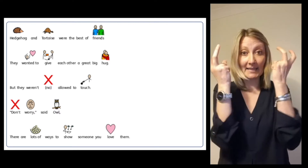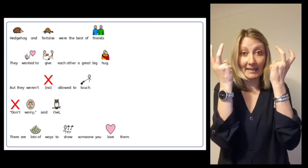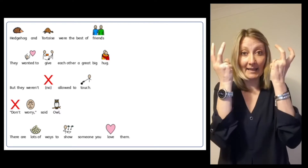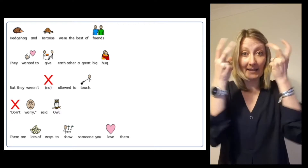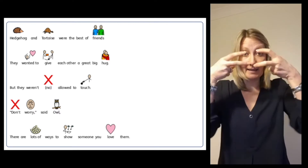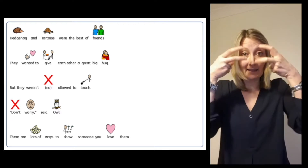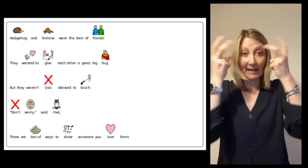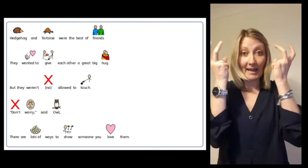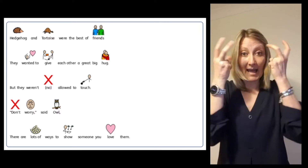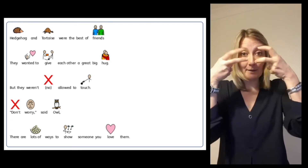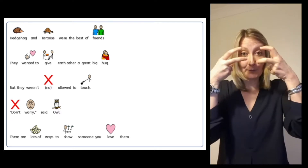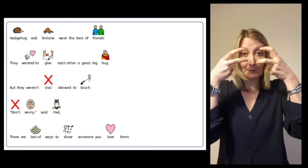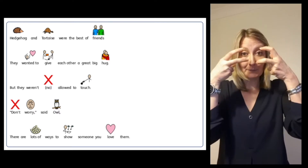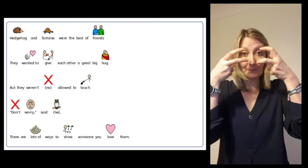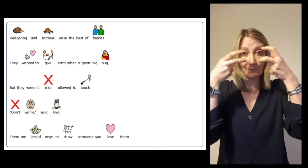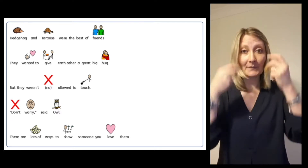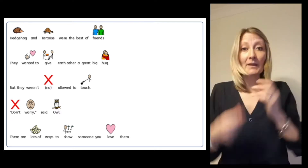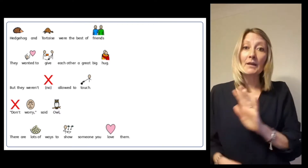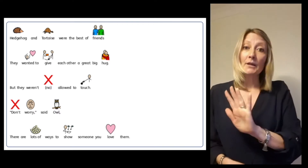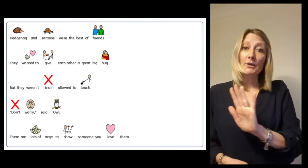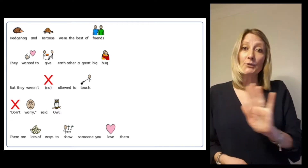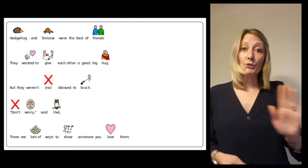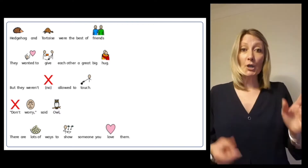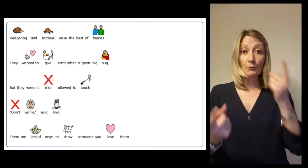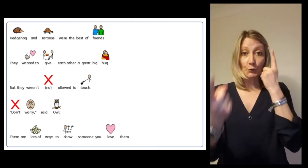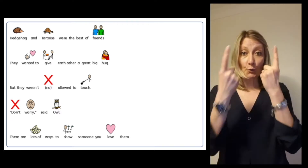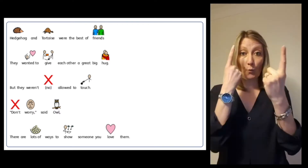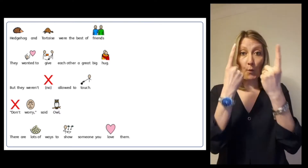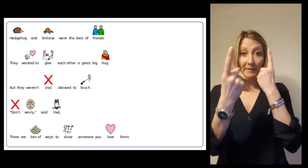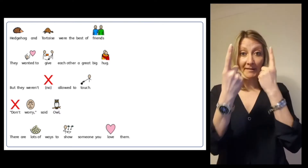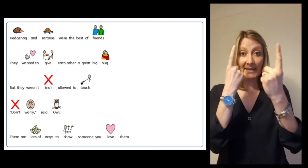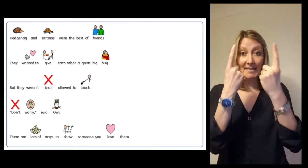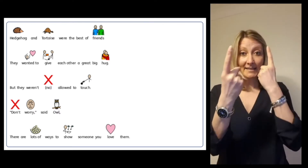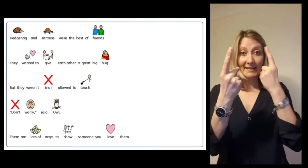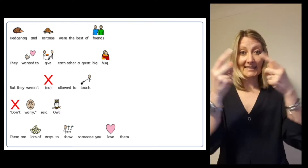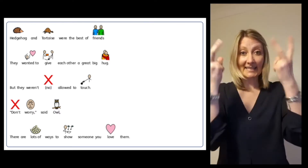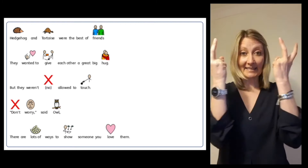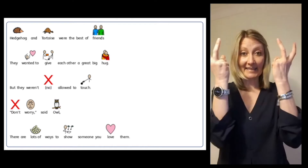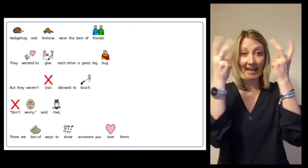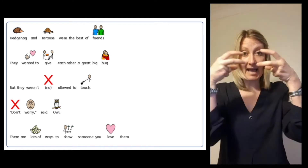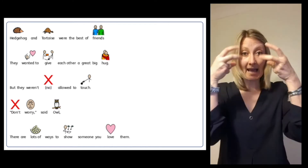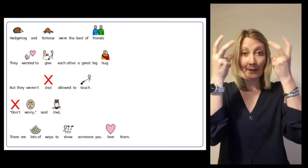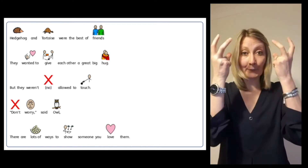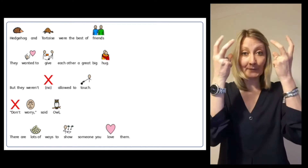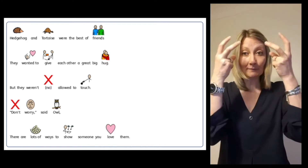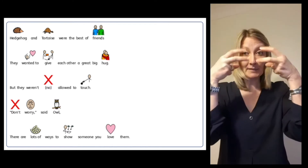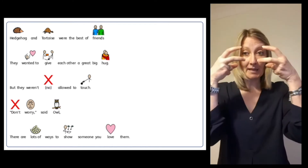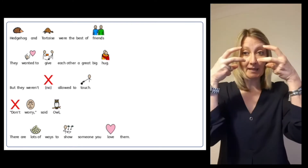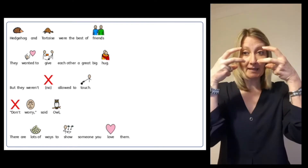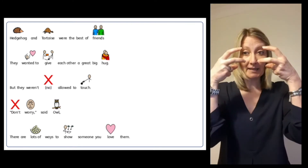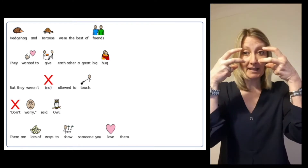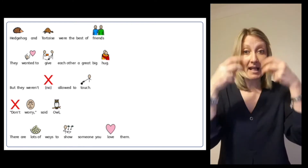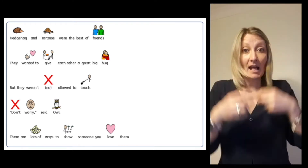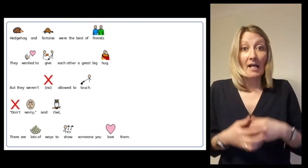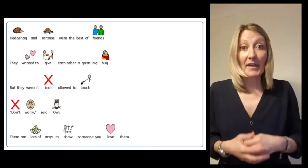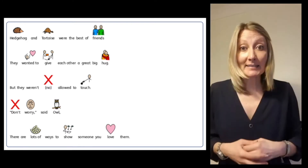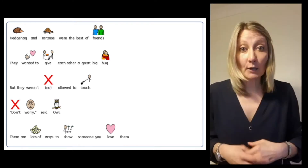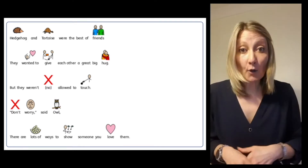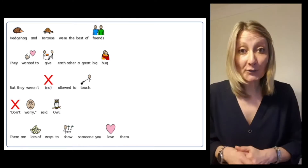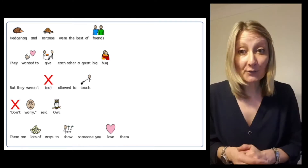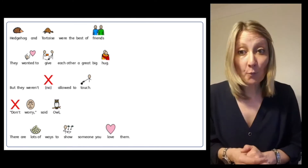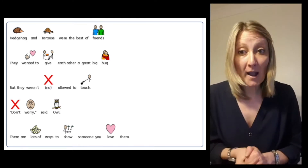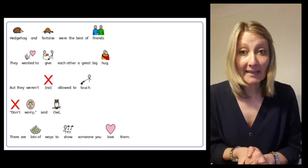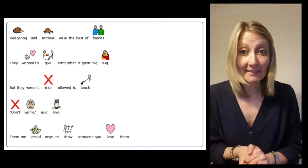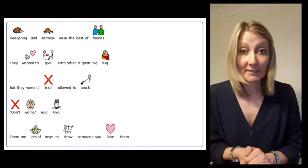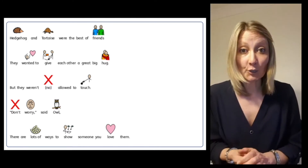eyes. Owl. Don't worry, said the Owl. There's